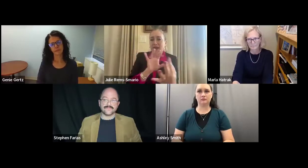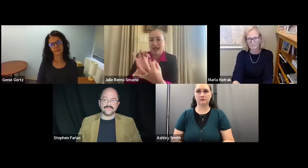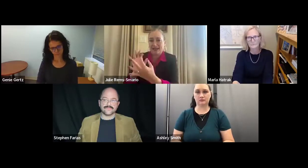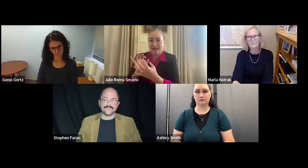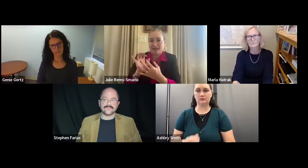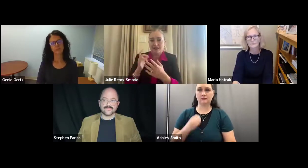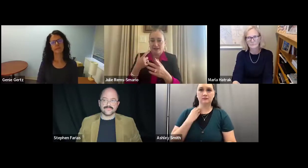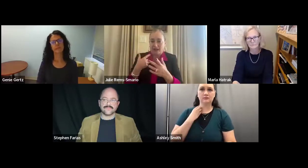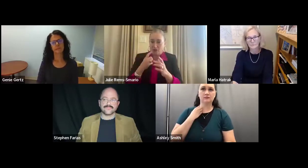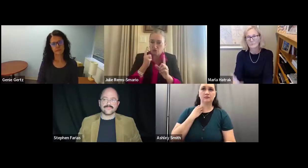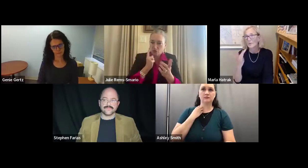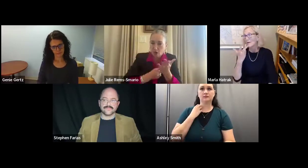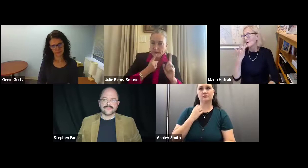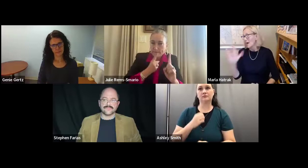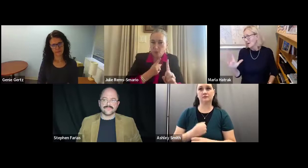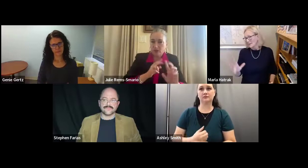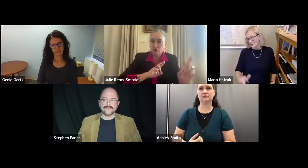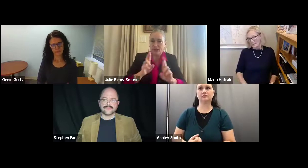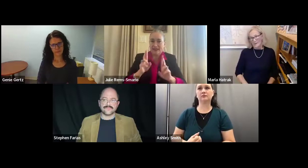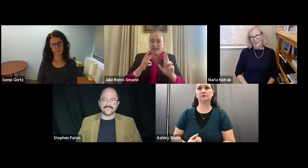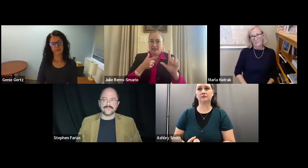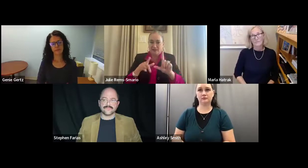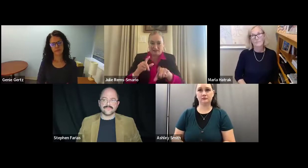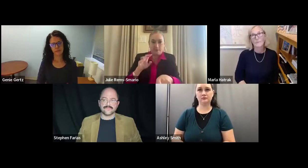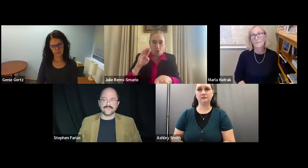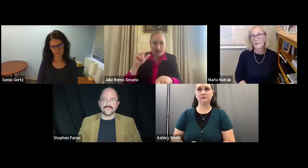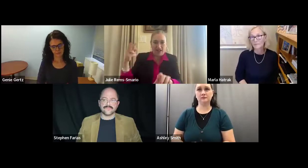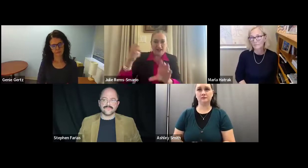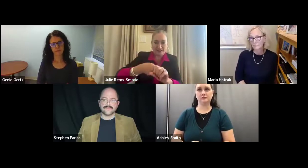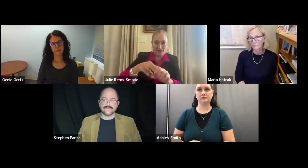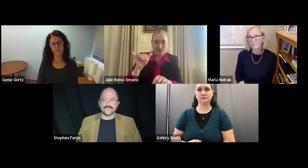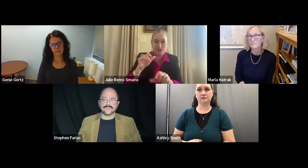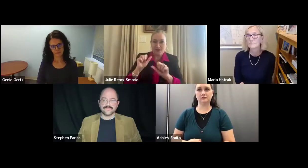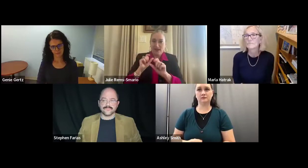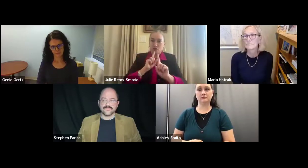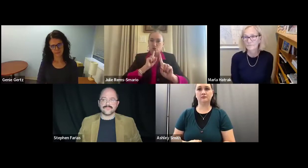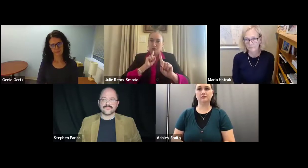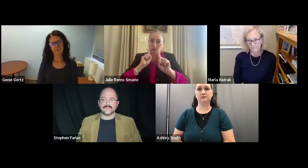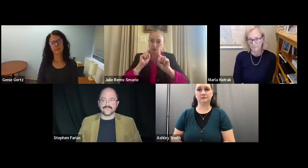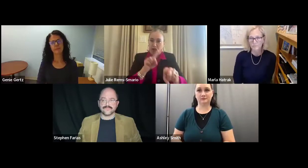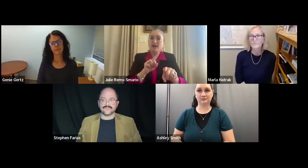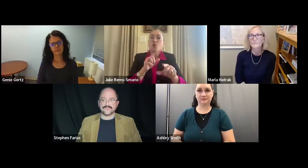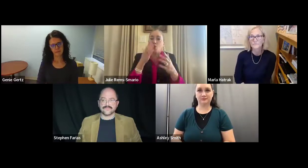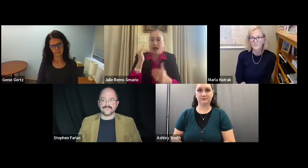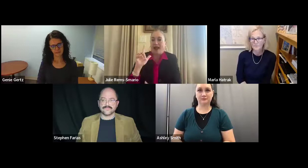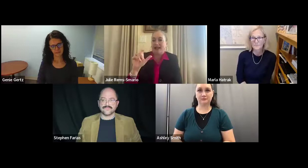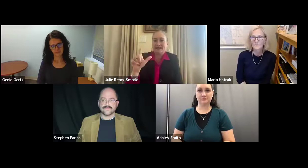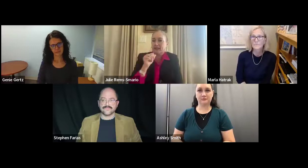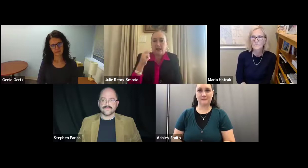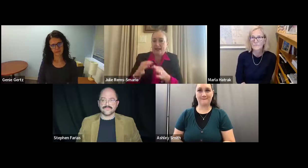in an open format to the draft proposed. And we are, again, Marla has been participating with that in our